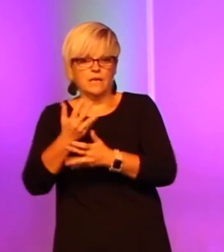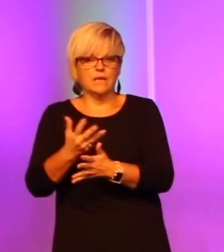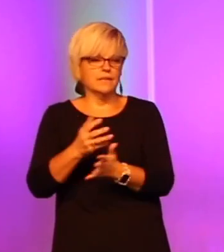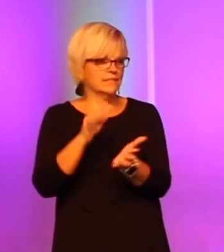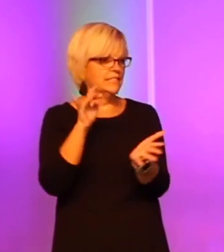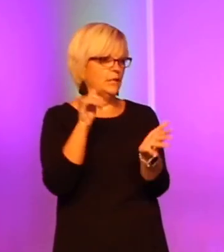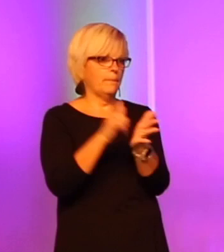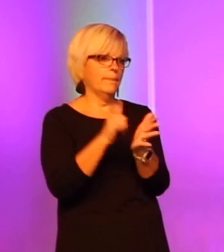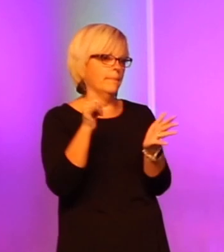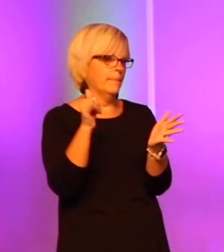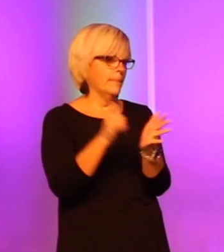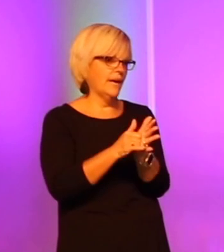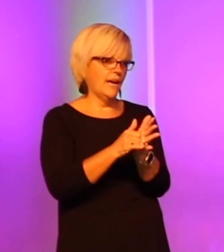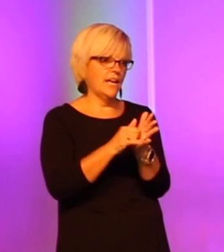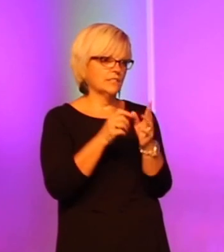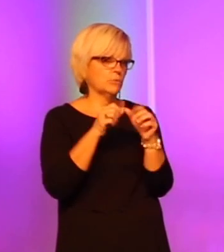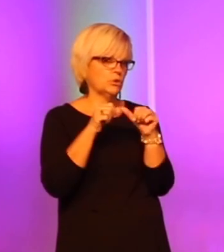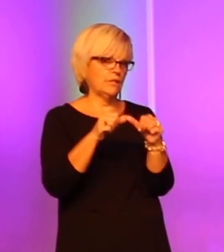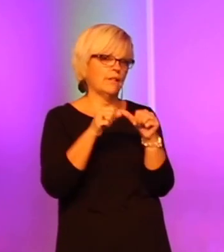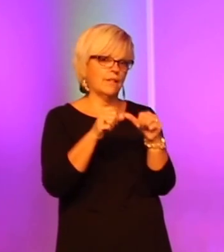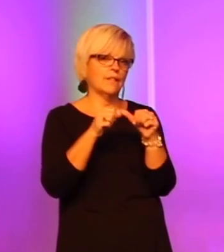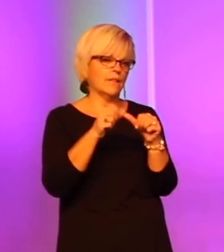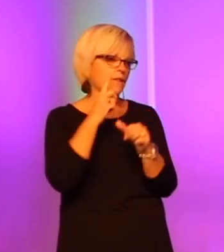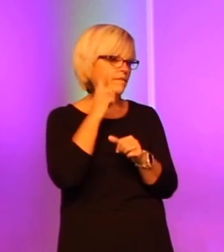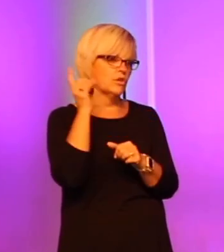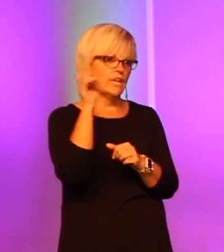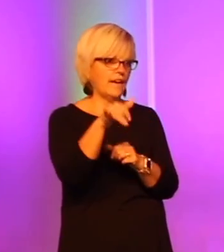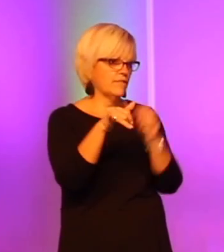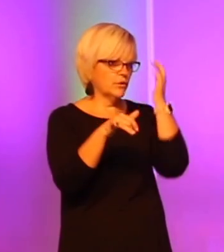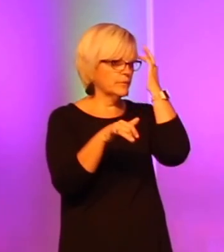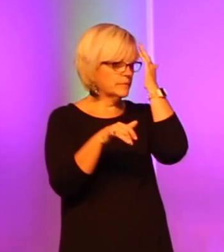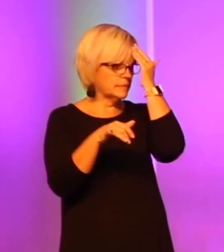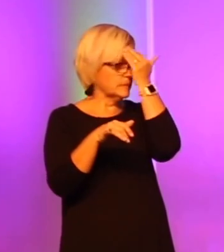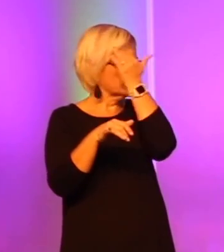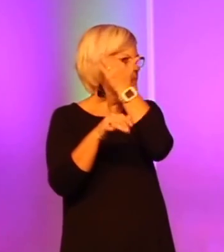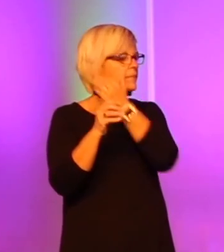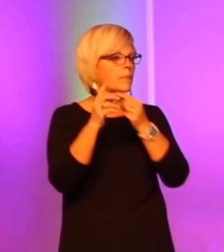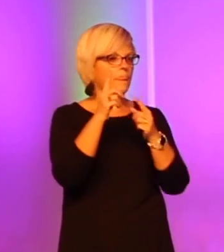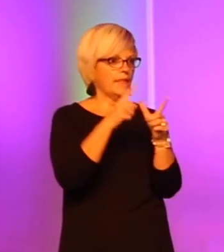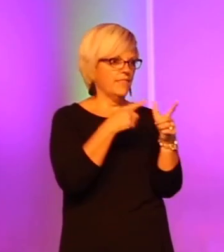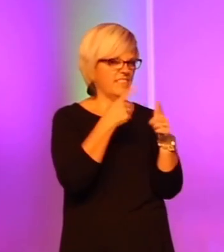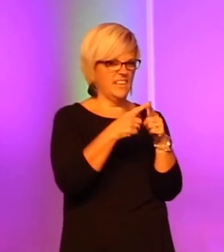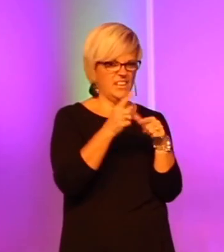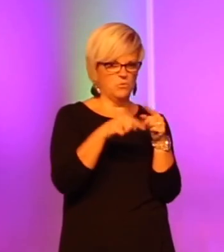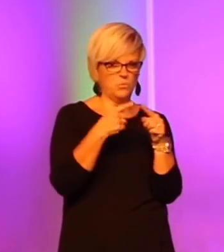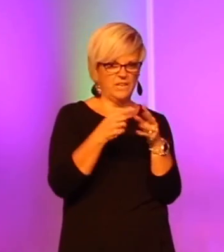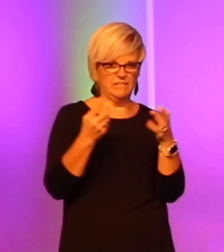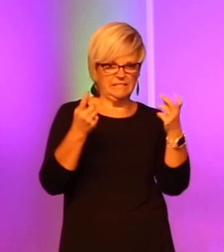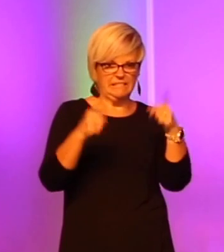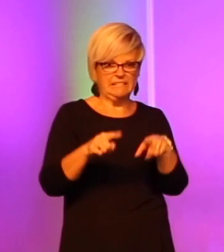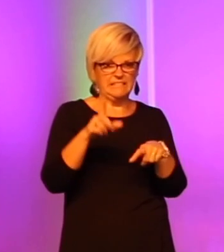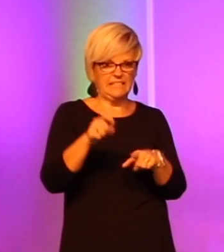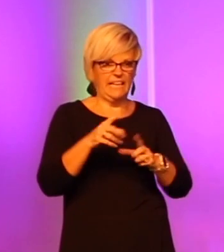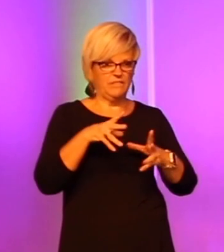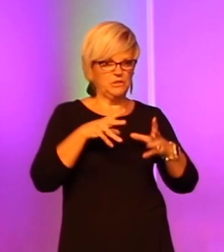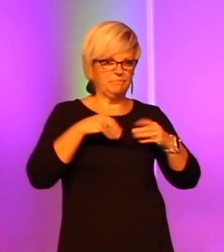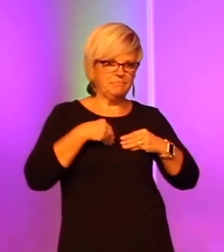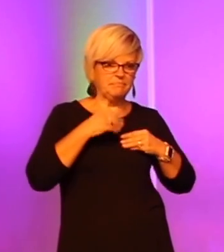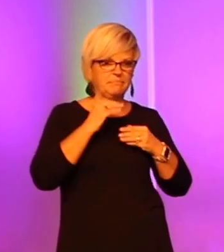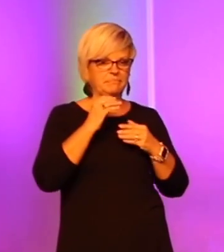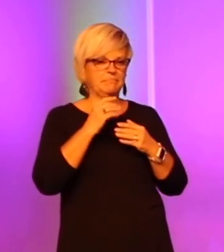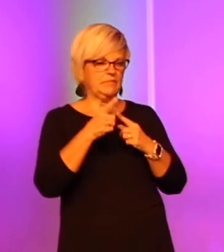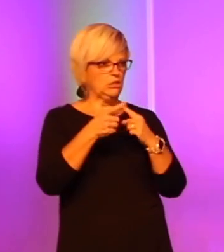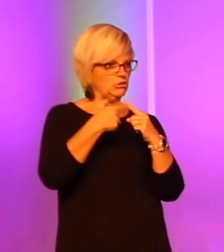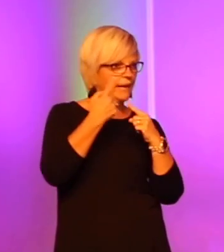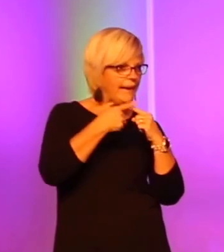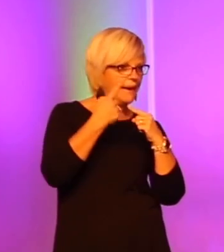impossible to fight it off forever. And then when it comes out, now we have to deal with shame, regret. We lose